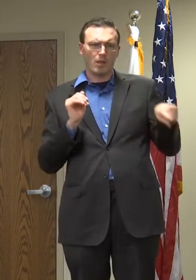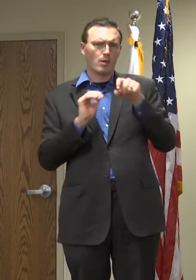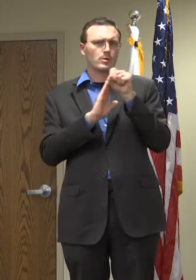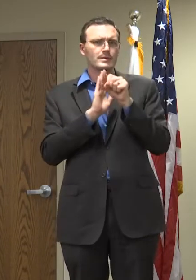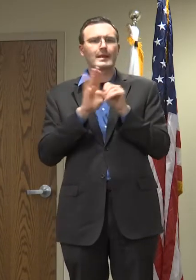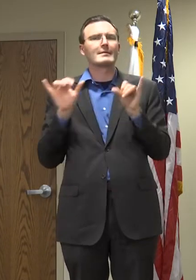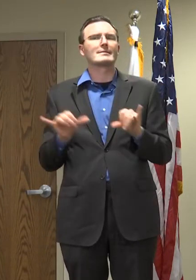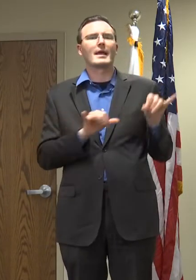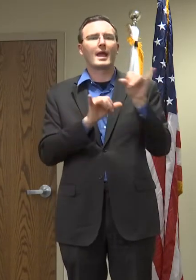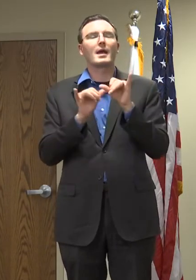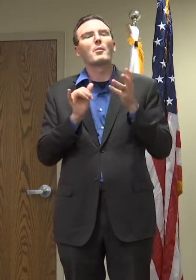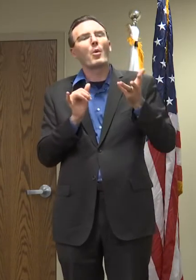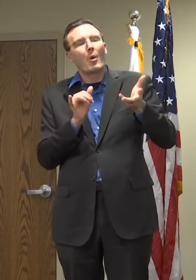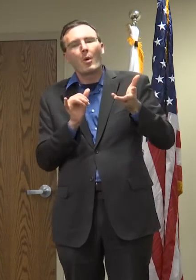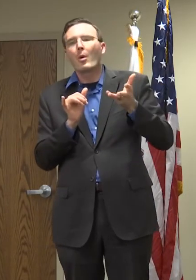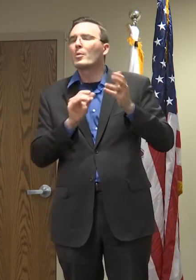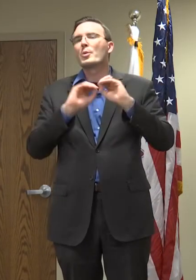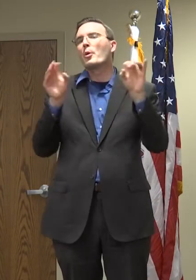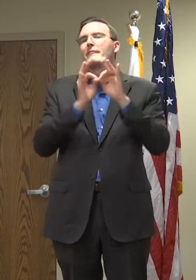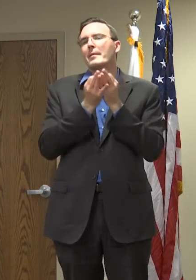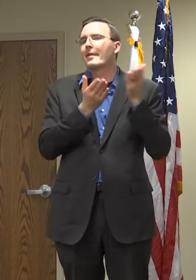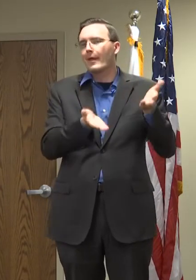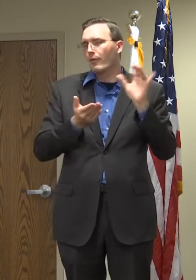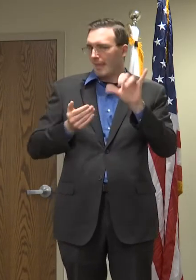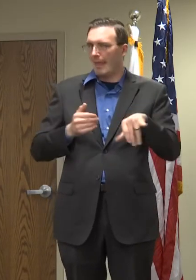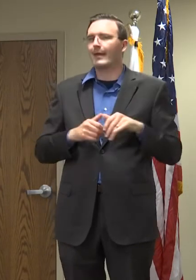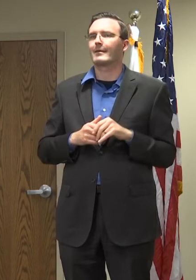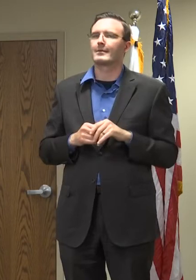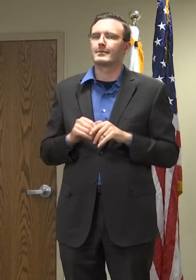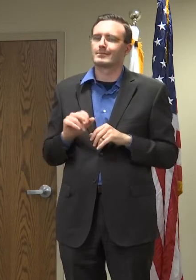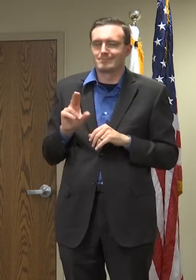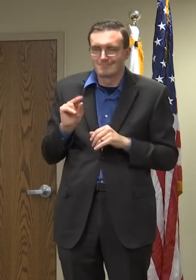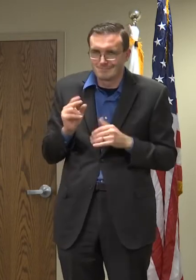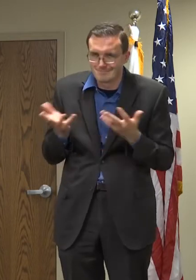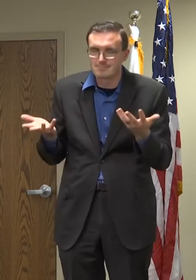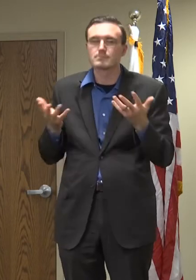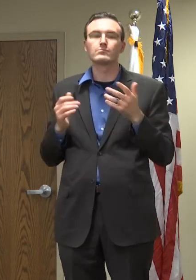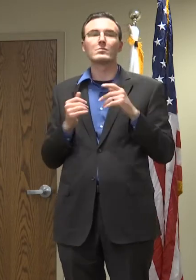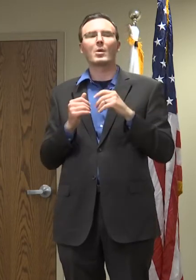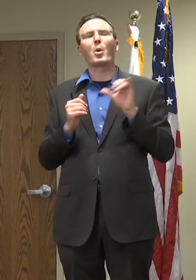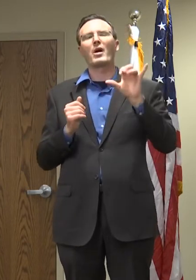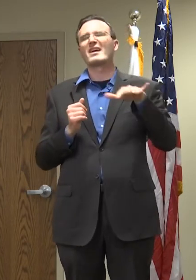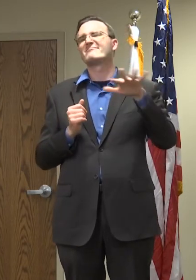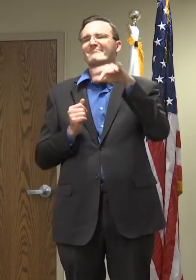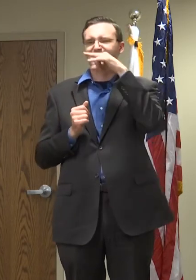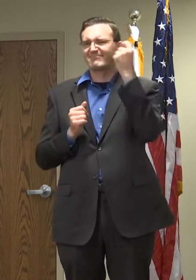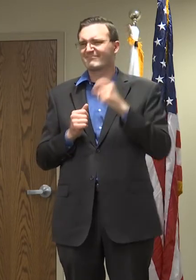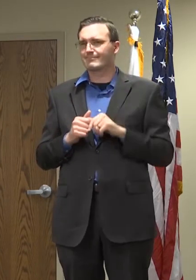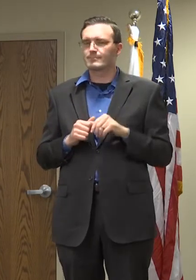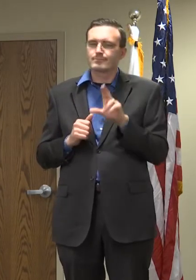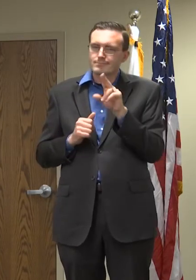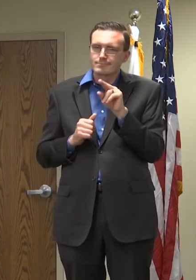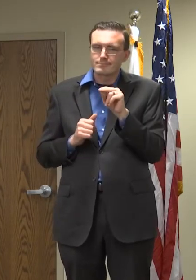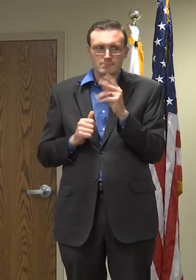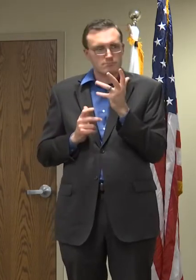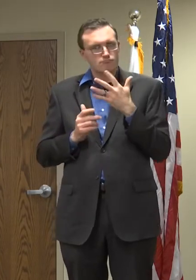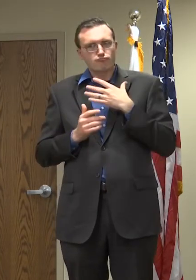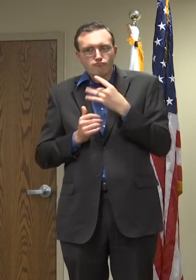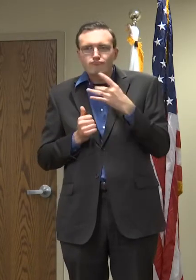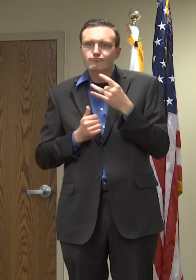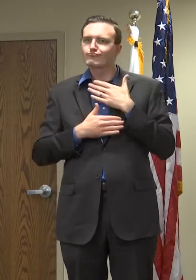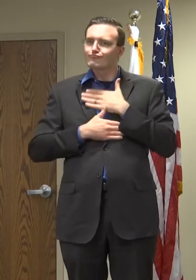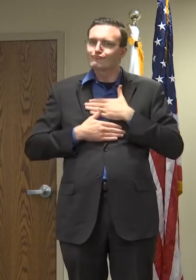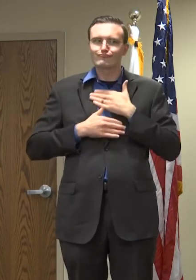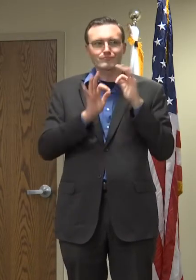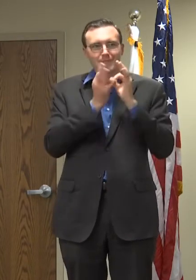have family that might live there, and we may want to see them. And maybe it's even to visit new college campuses. But these are communities and states